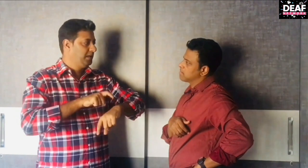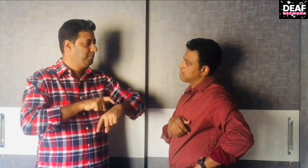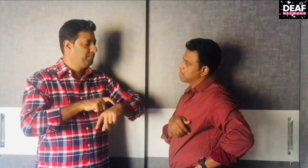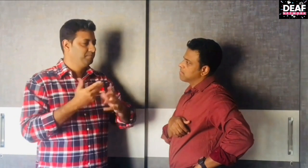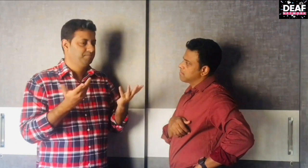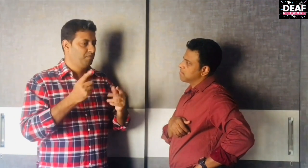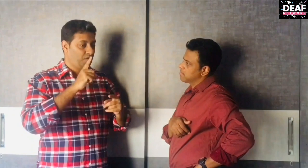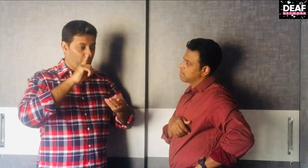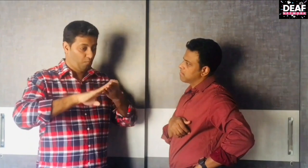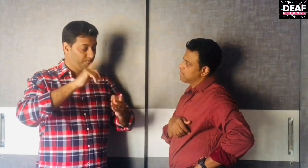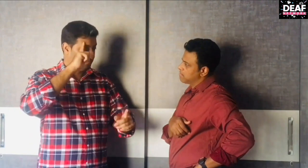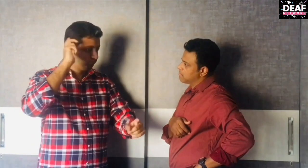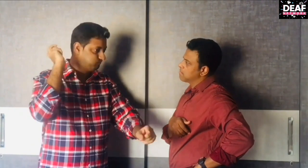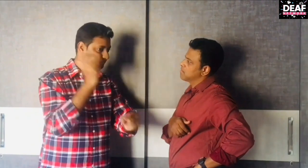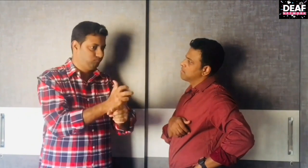She is so stubborn.